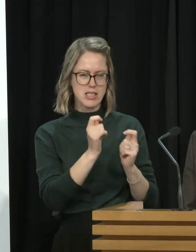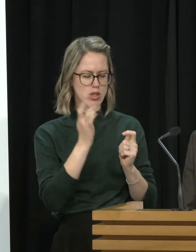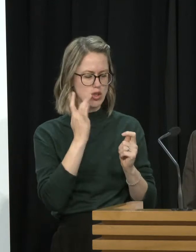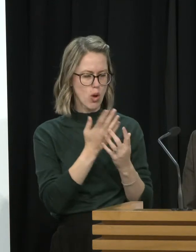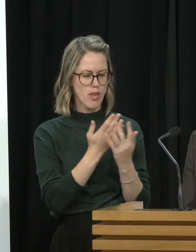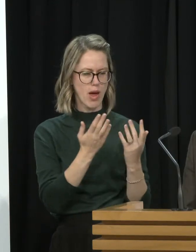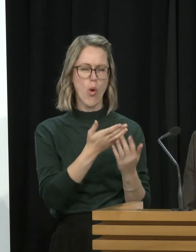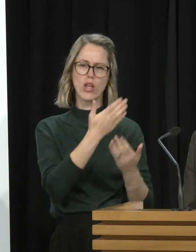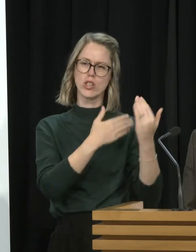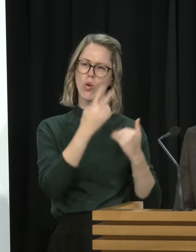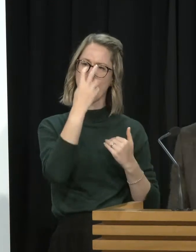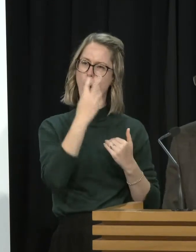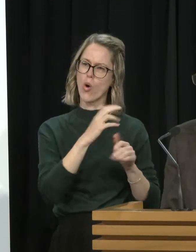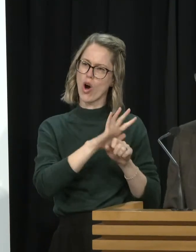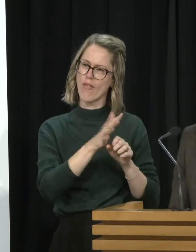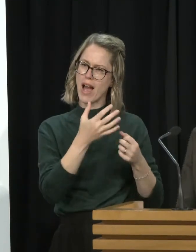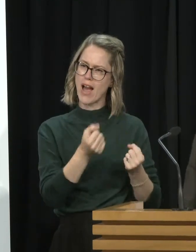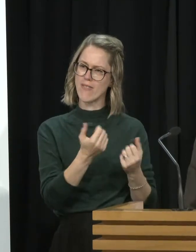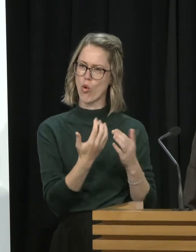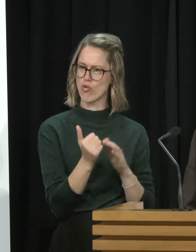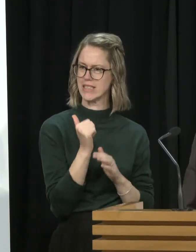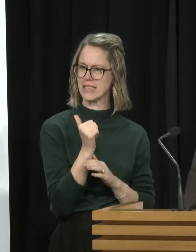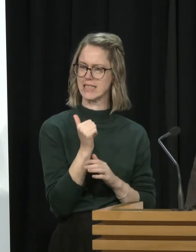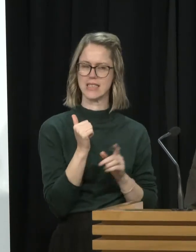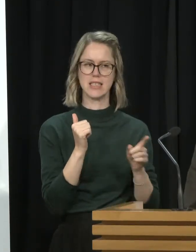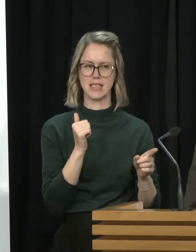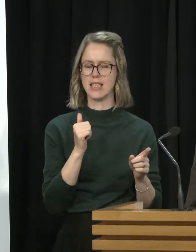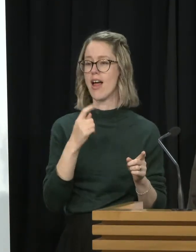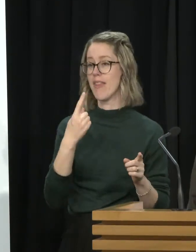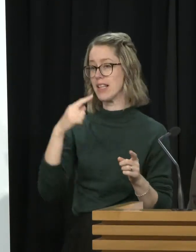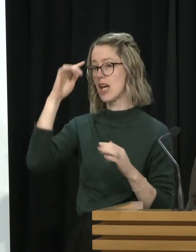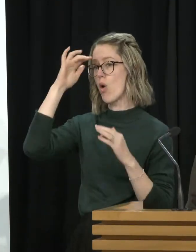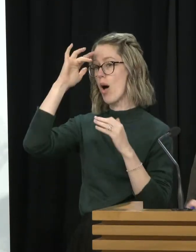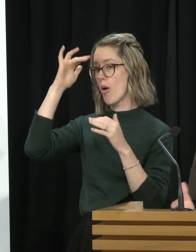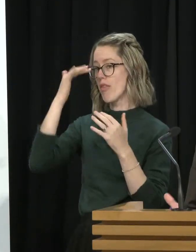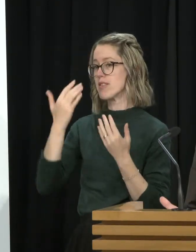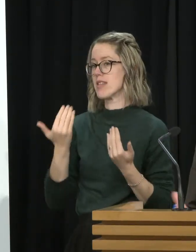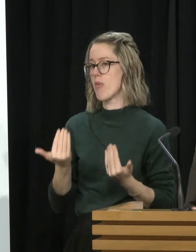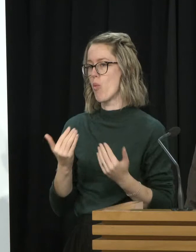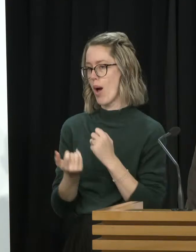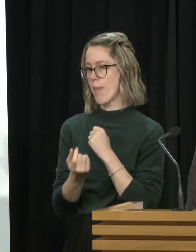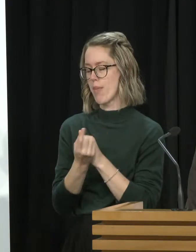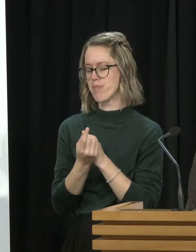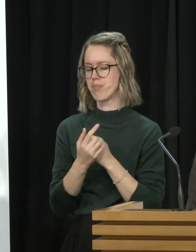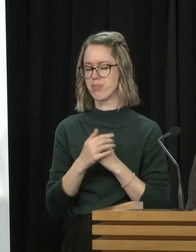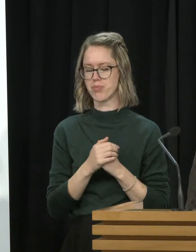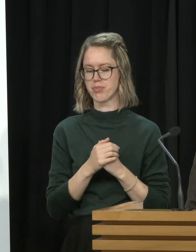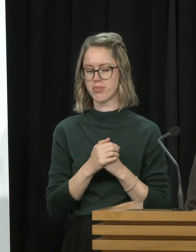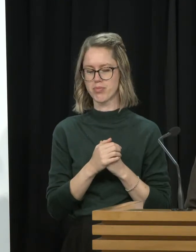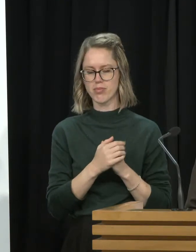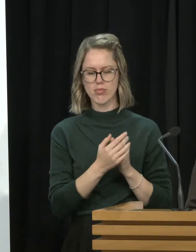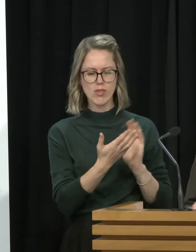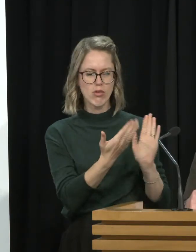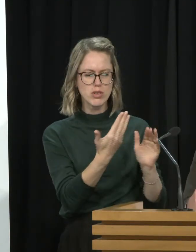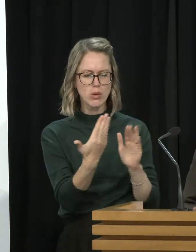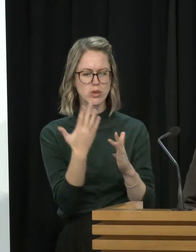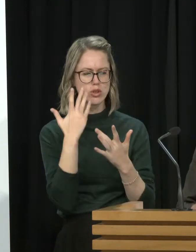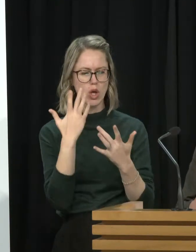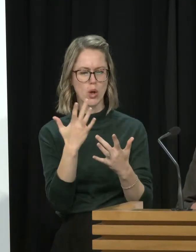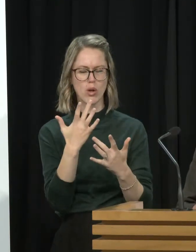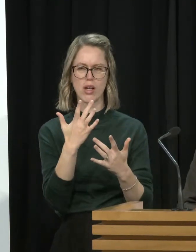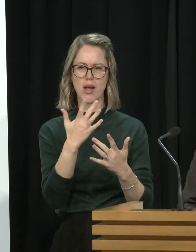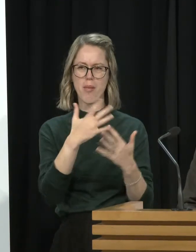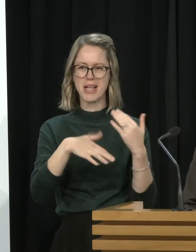all historical cases? That is the working hypothesis, and what the positive test results showed is there was a mix of people who were